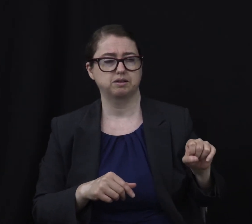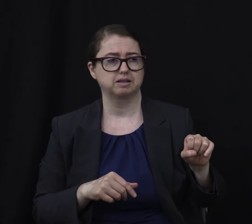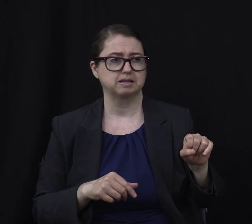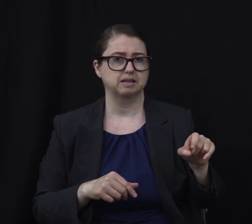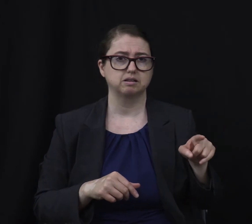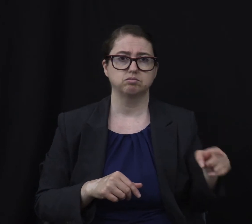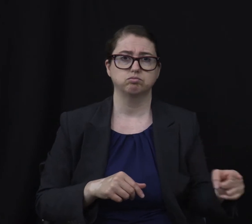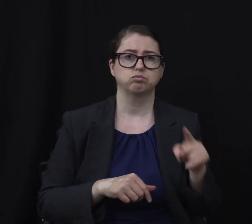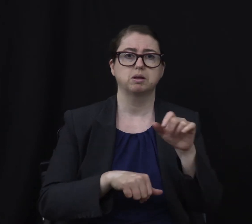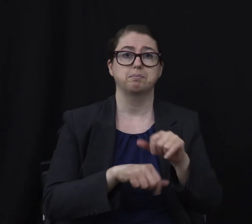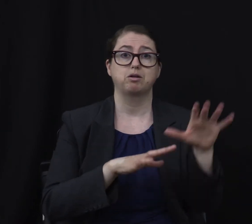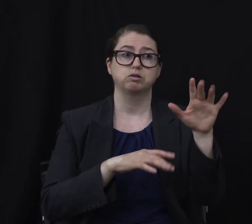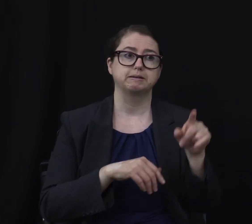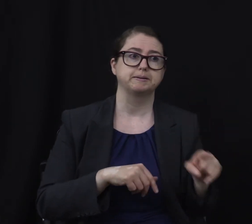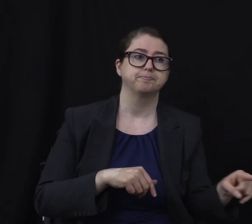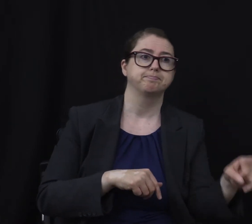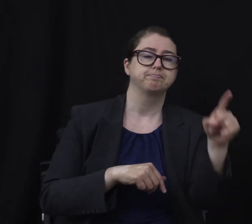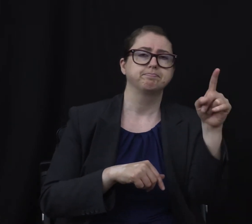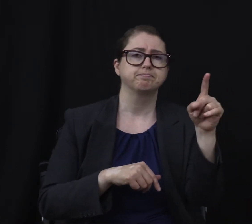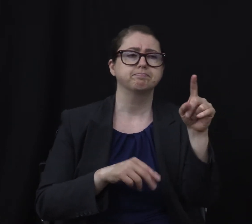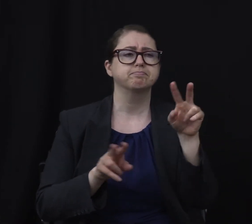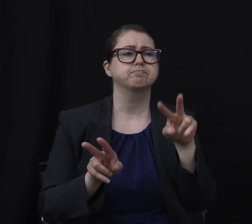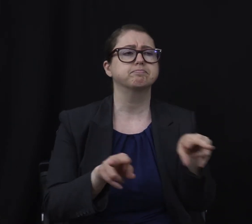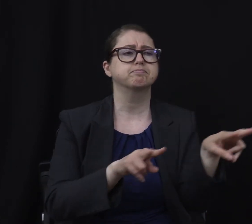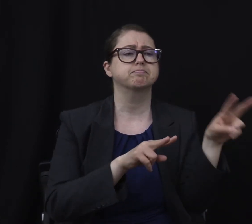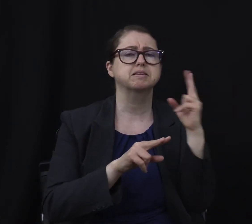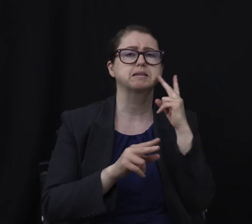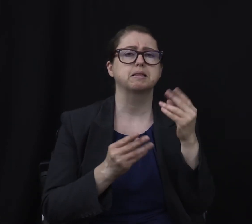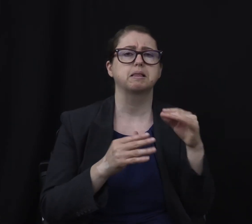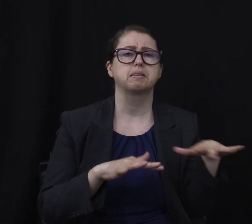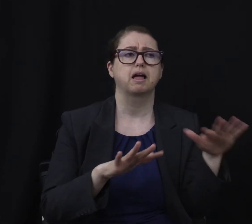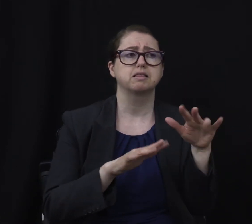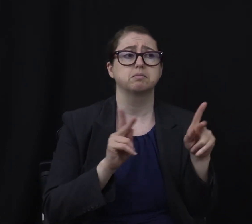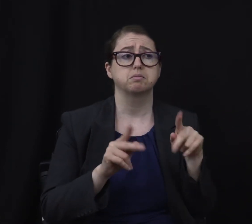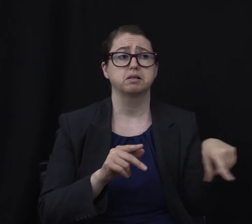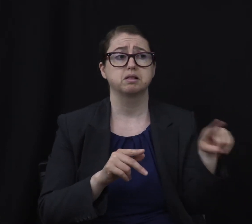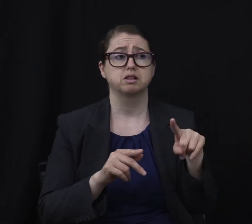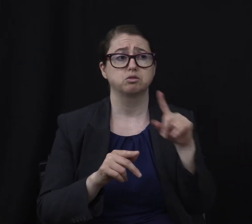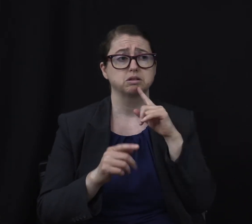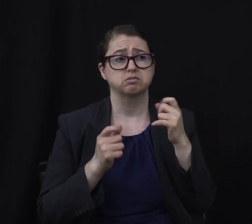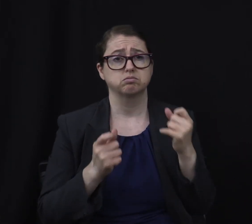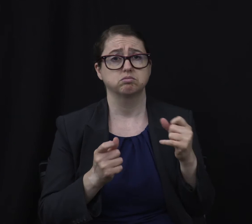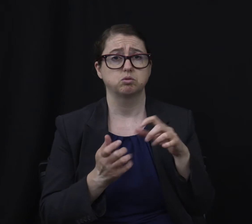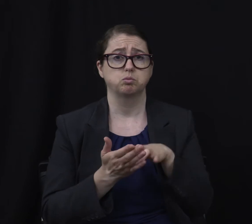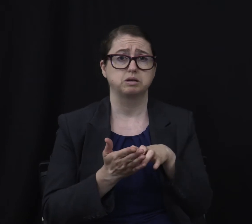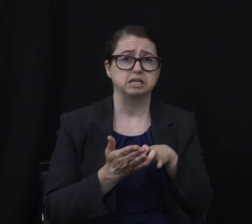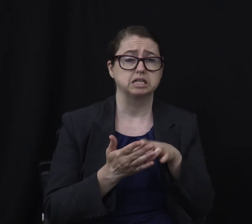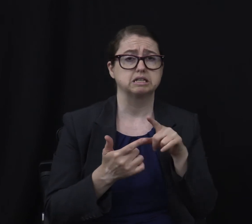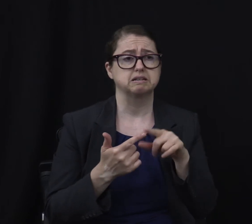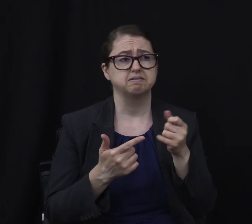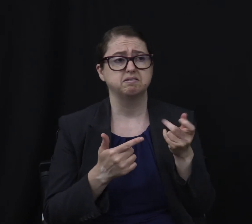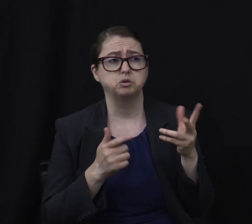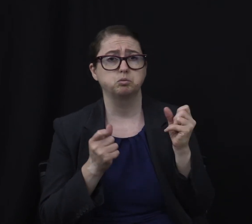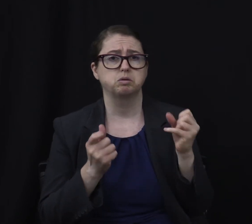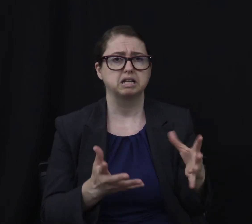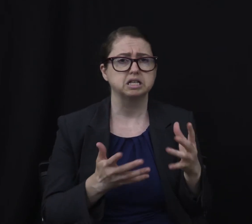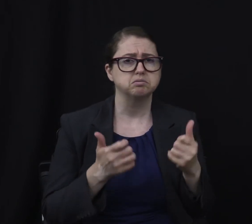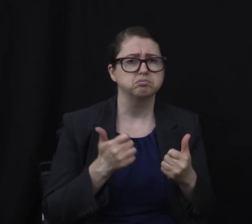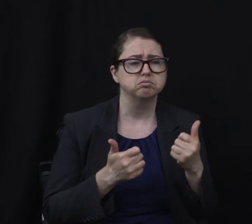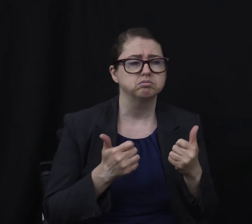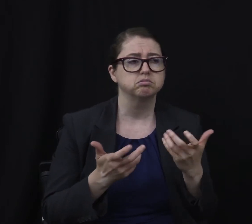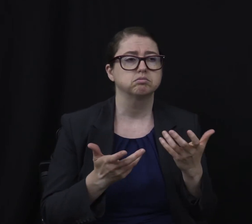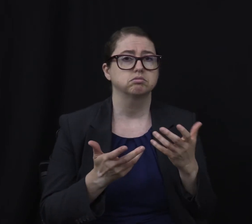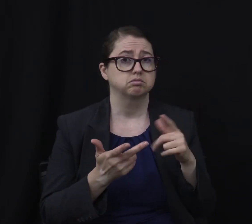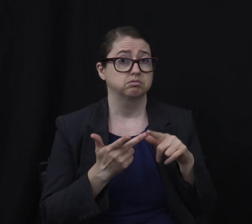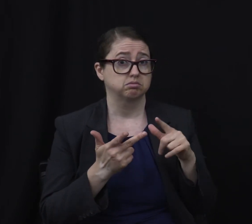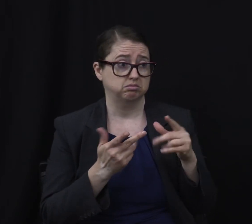mountains. And see what the land is like, whether the people who dwell in it are strong or weak, few or many, whether the land they dwell in